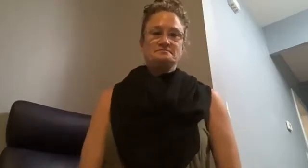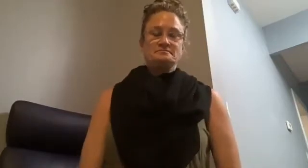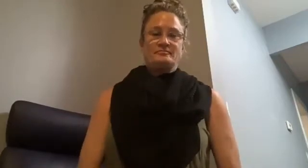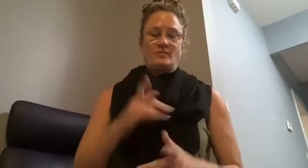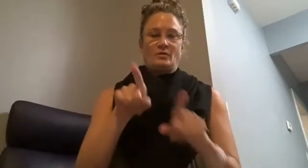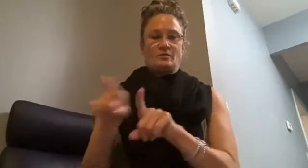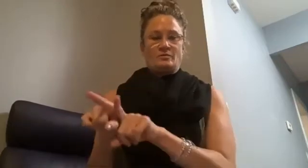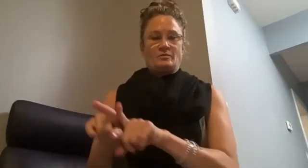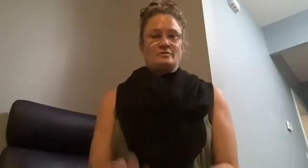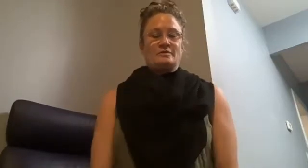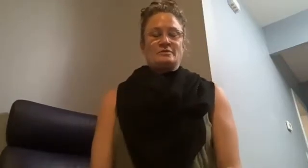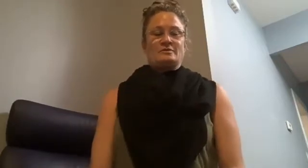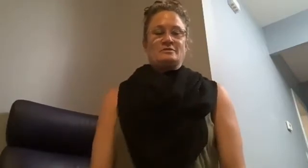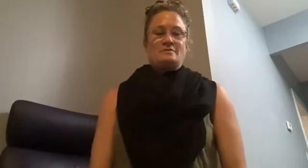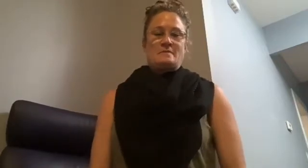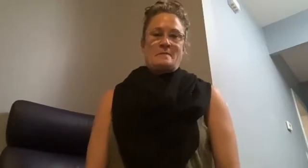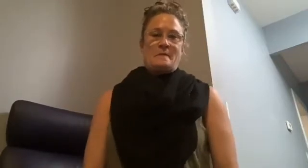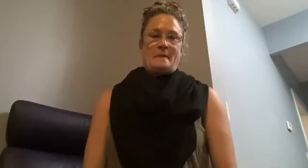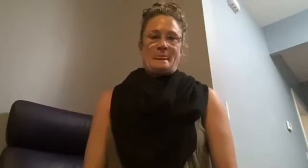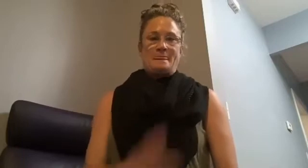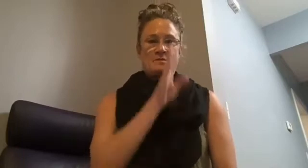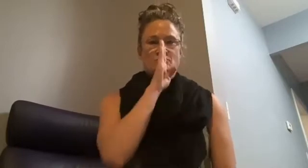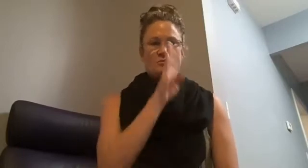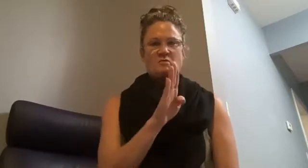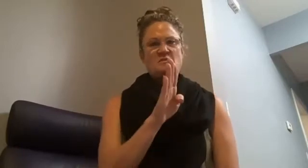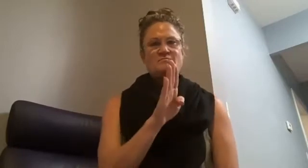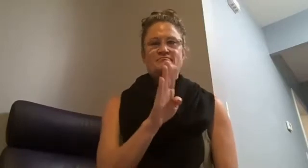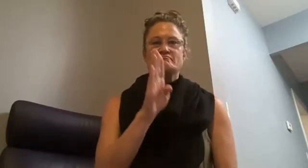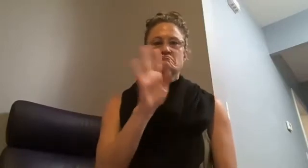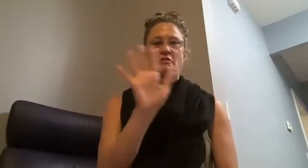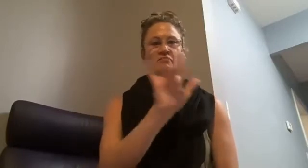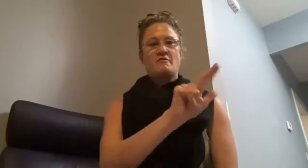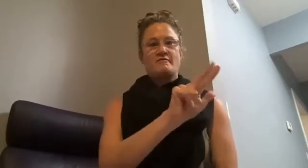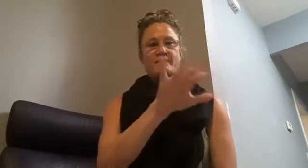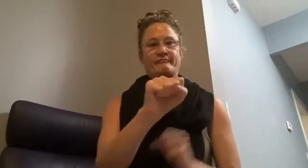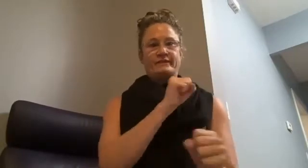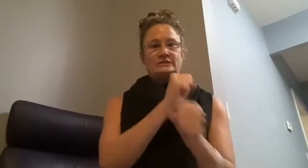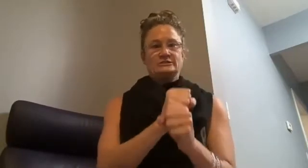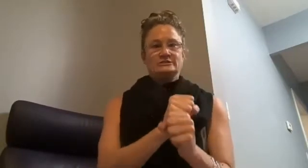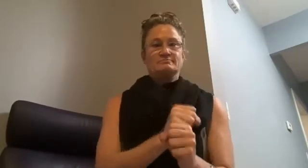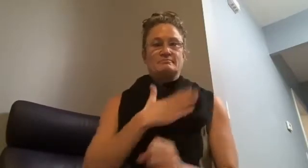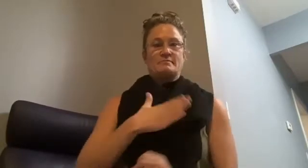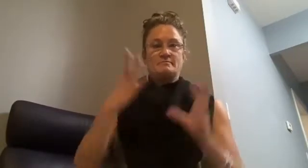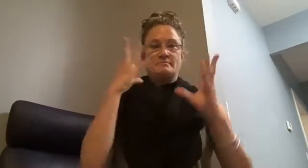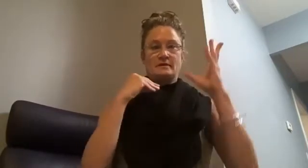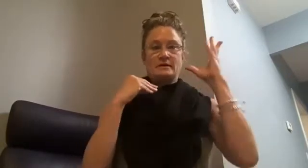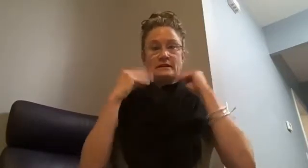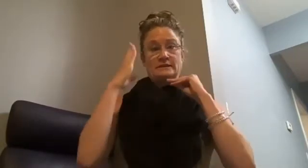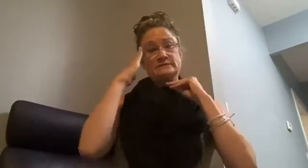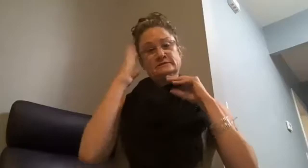is I've been sober for almost 25 years, and my experience in AA has been that we are a wonderful group of people, but